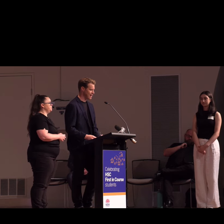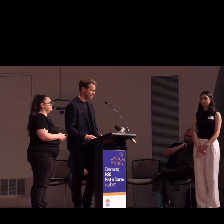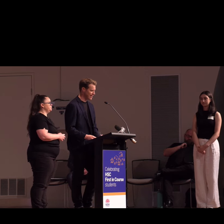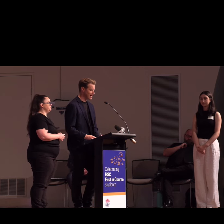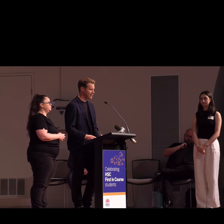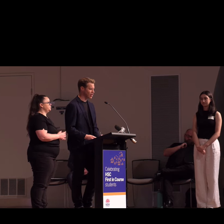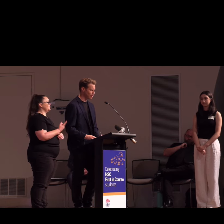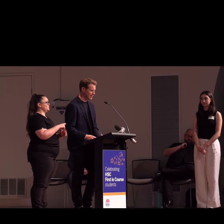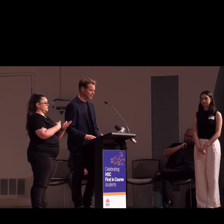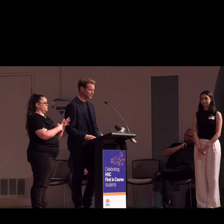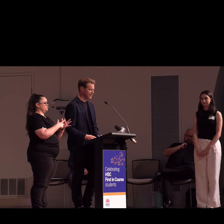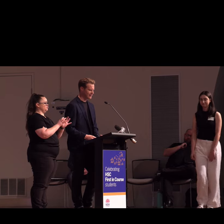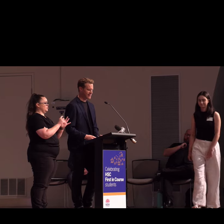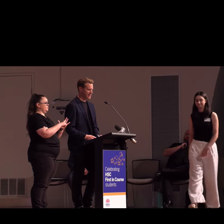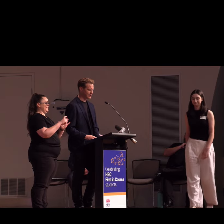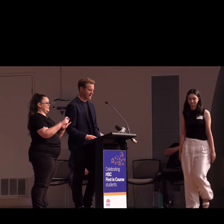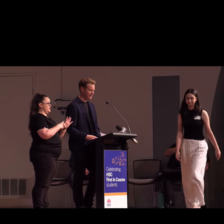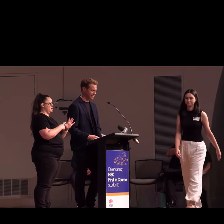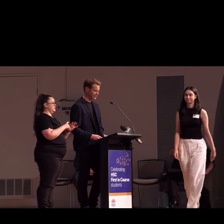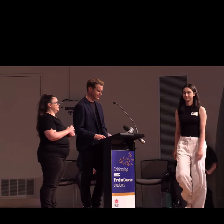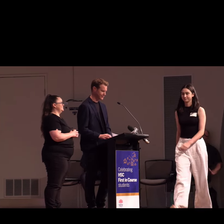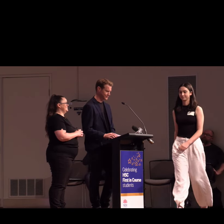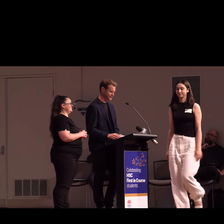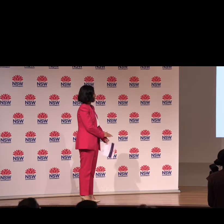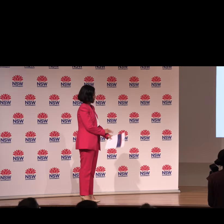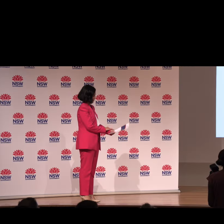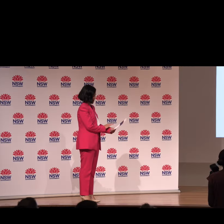And Rebecca Colwell, Skeggs Darlinghurst.